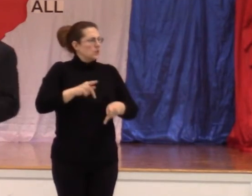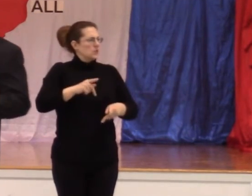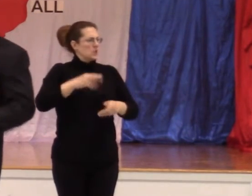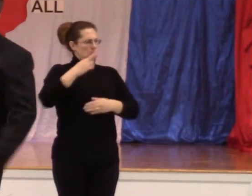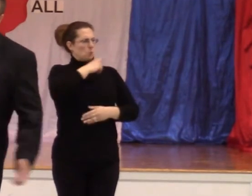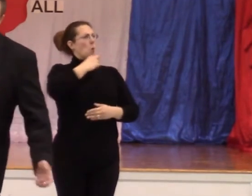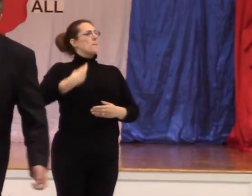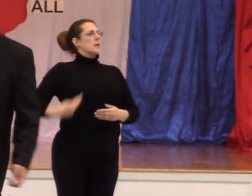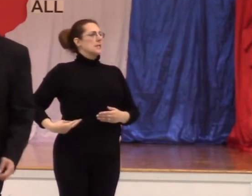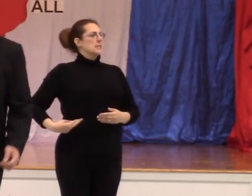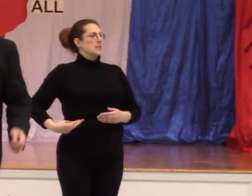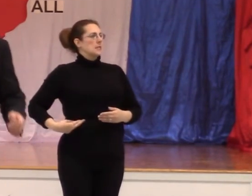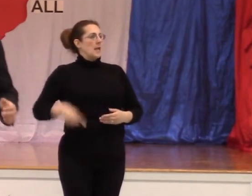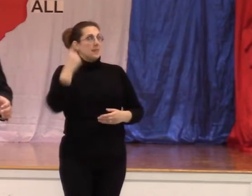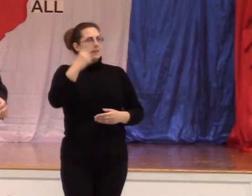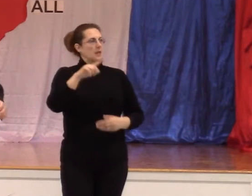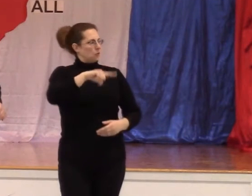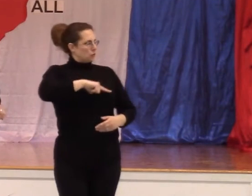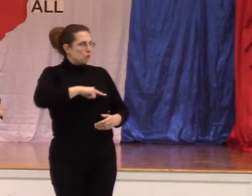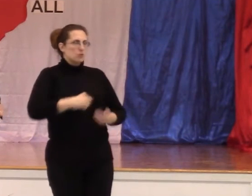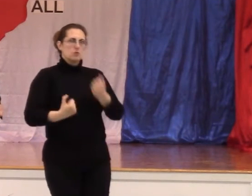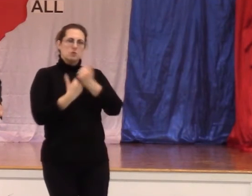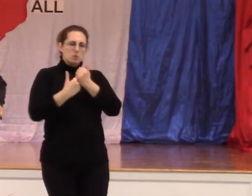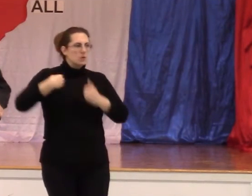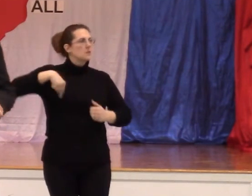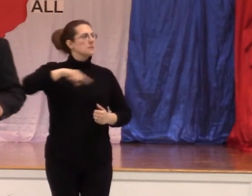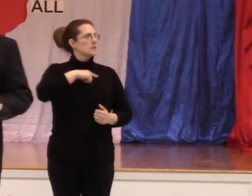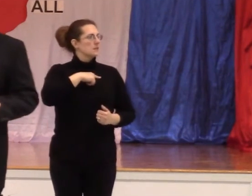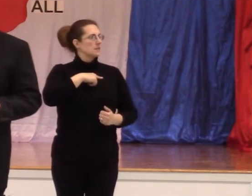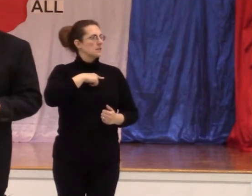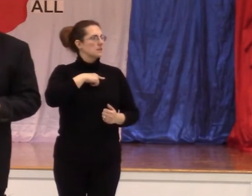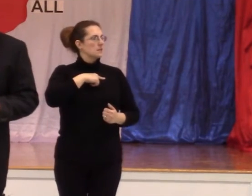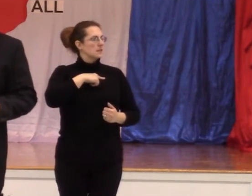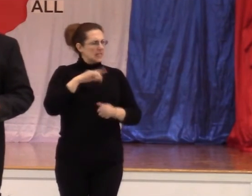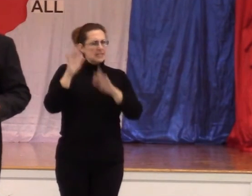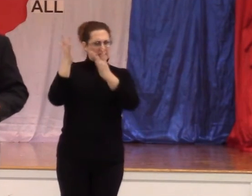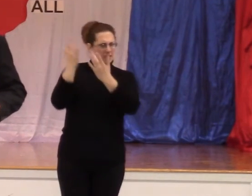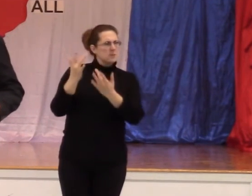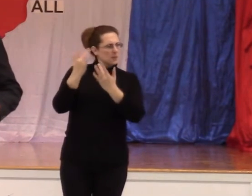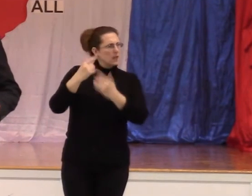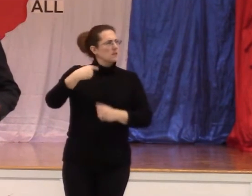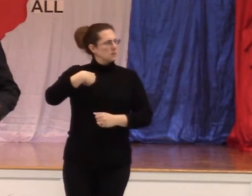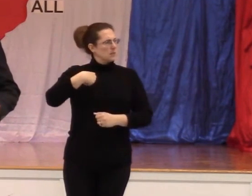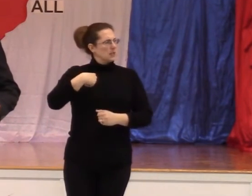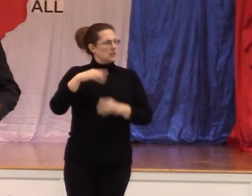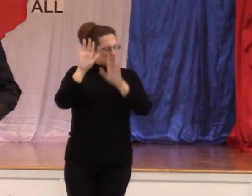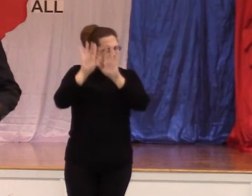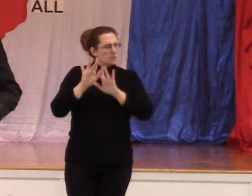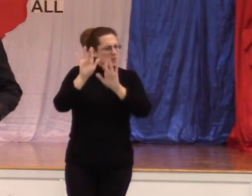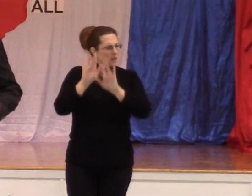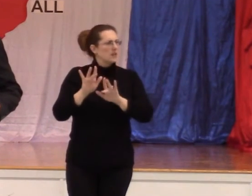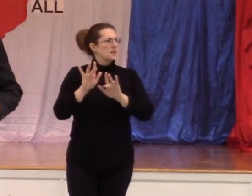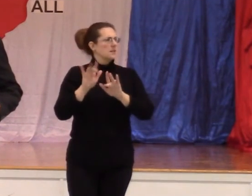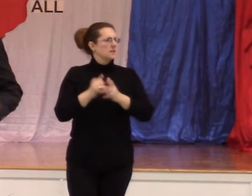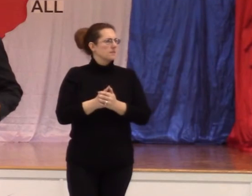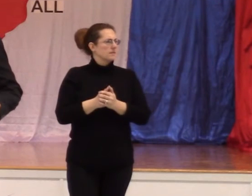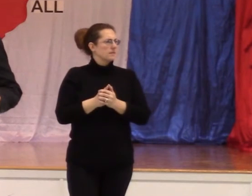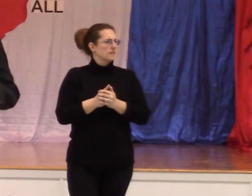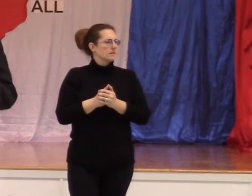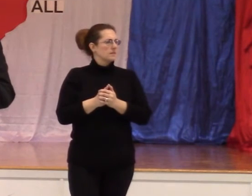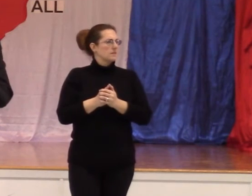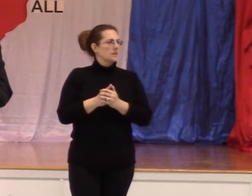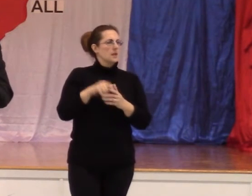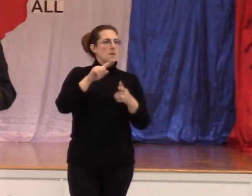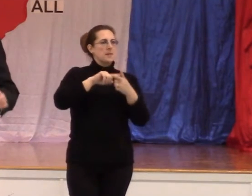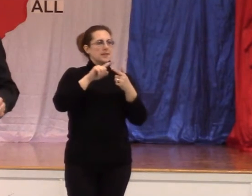thinking that Luther is on their side. Luther is sympathetic to their concerns, right? But